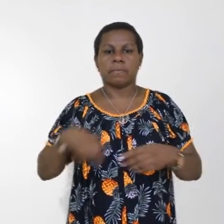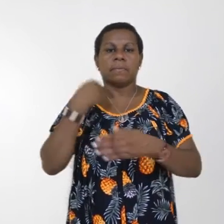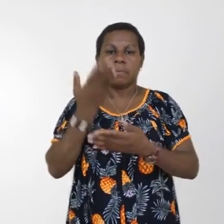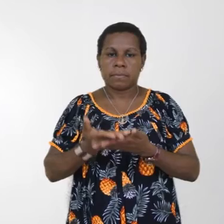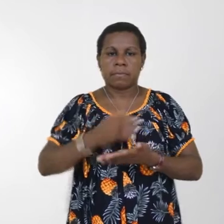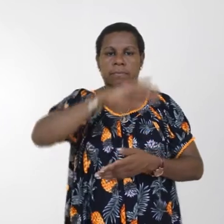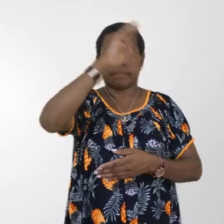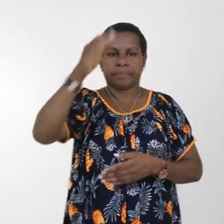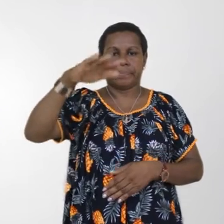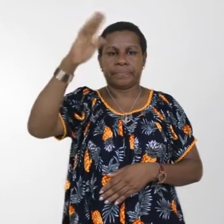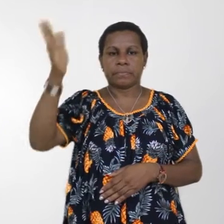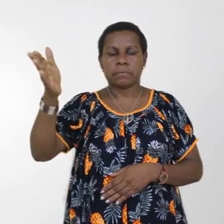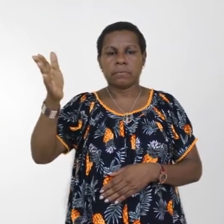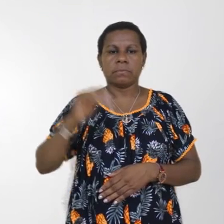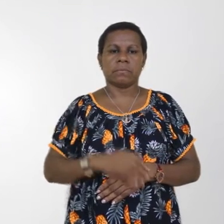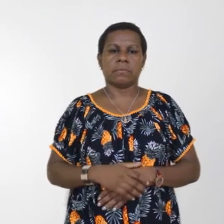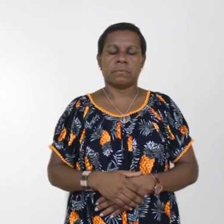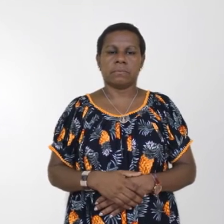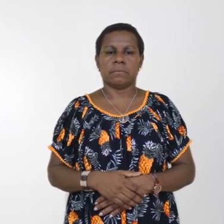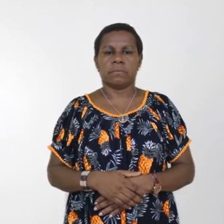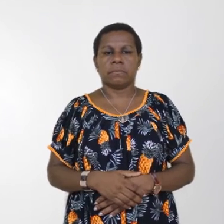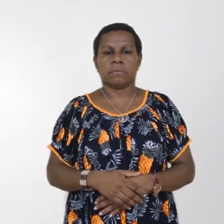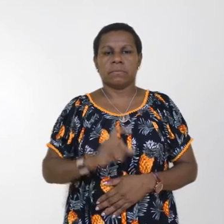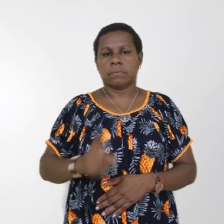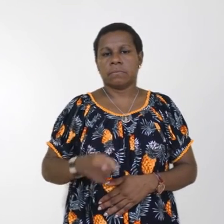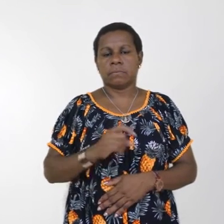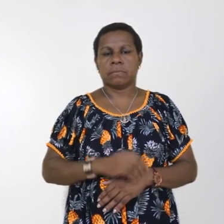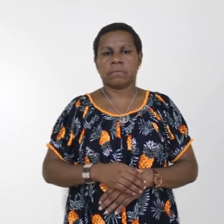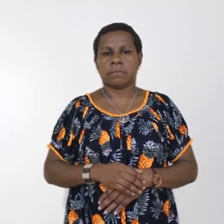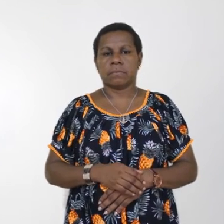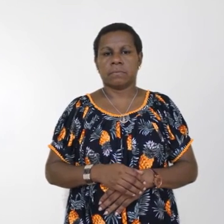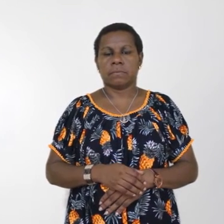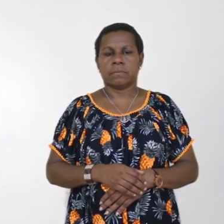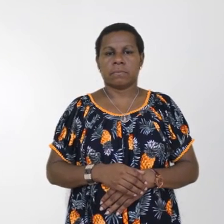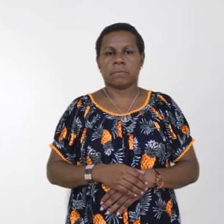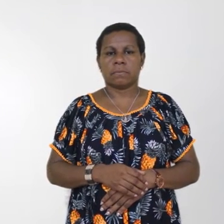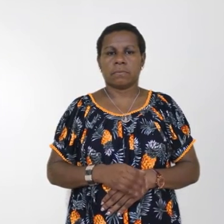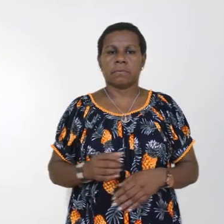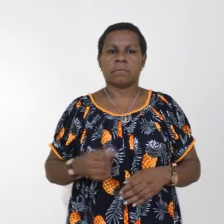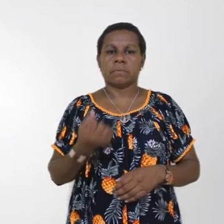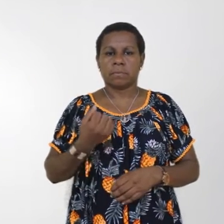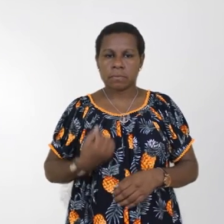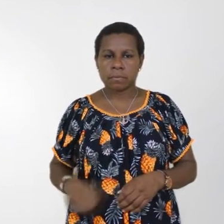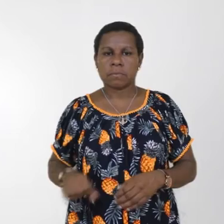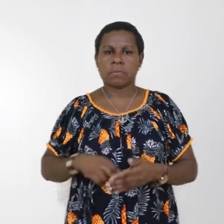no stop long road belong ground buruk. Suppose ground buruk i karim stone na ol pipia i come down.